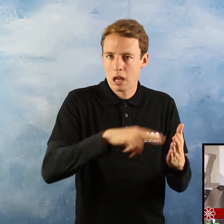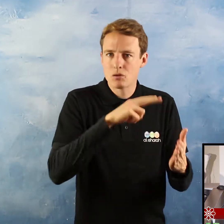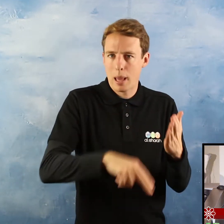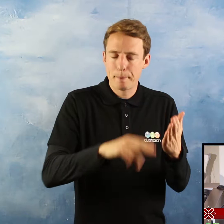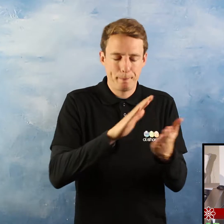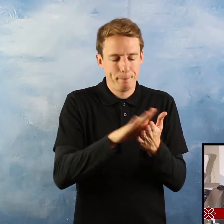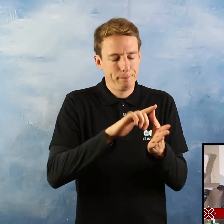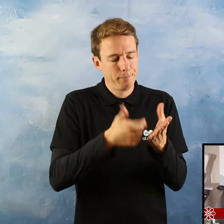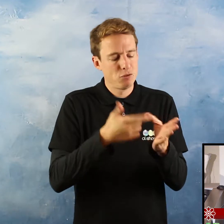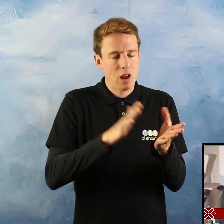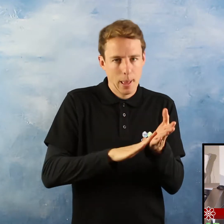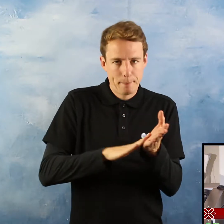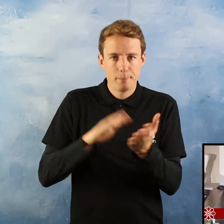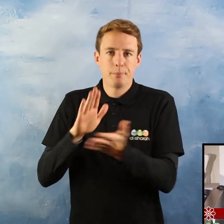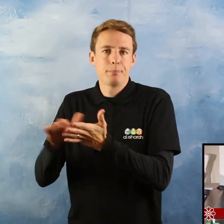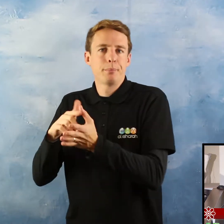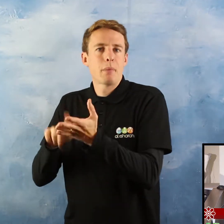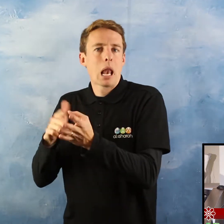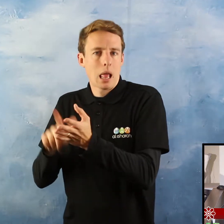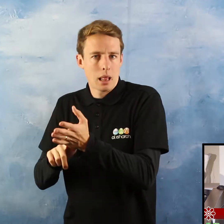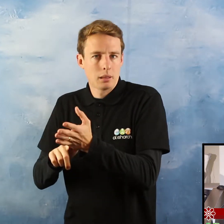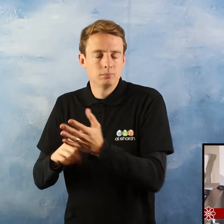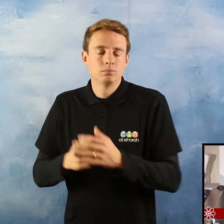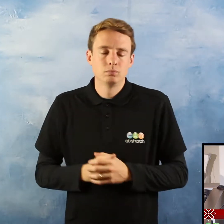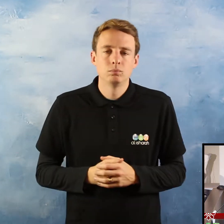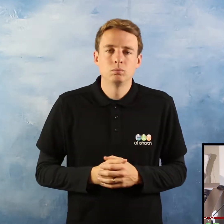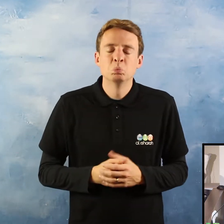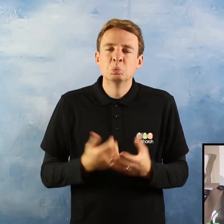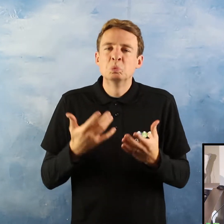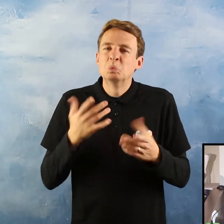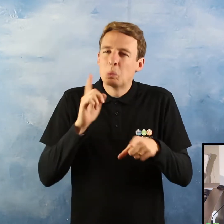is most about haram than halal.